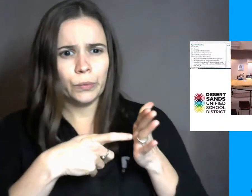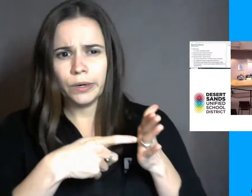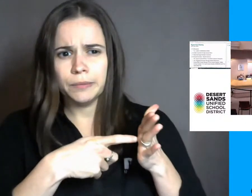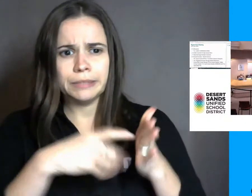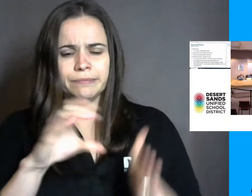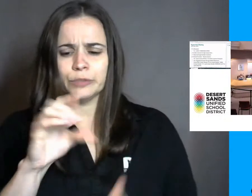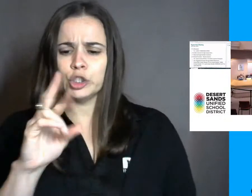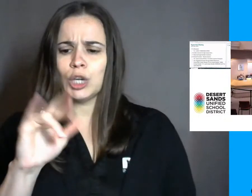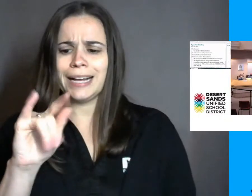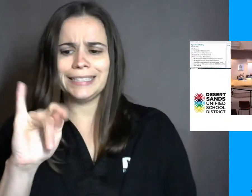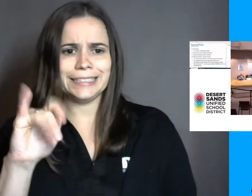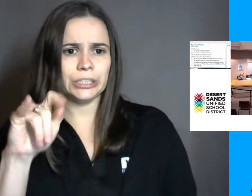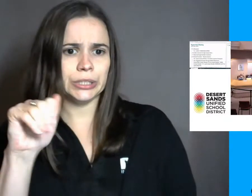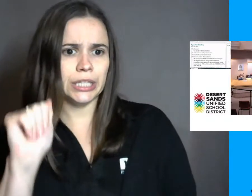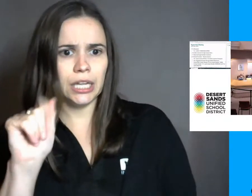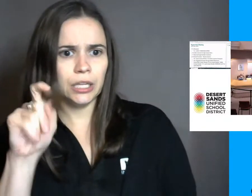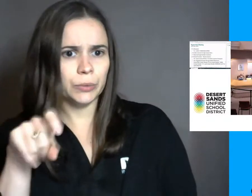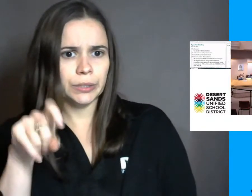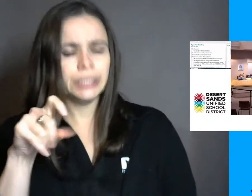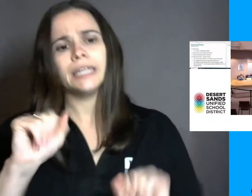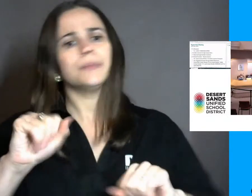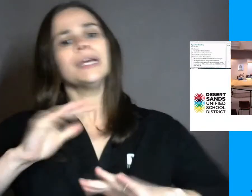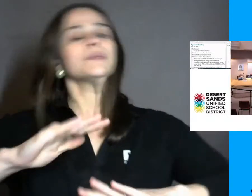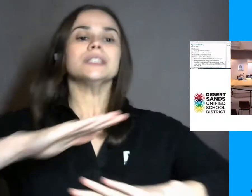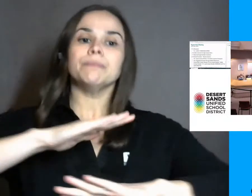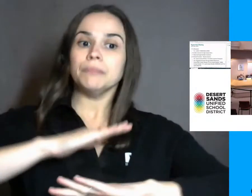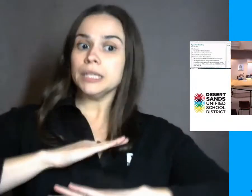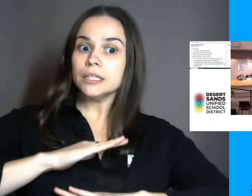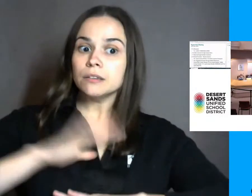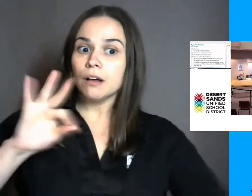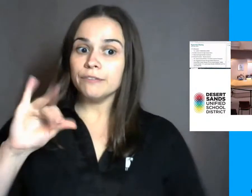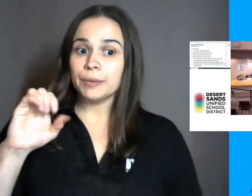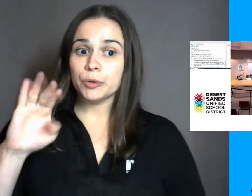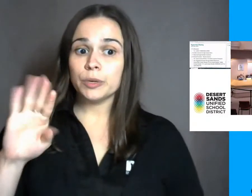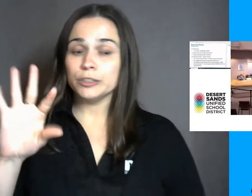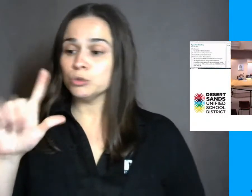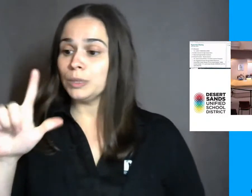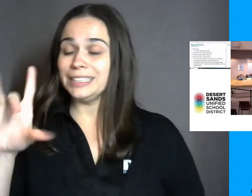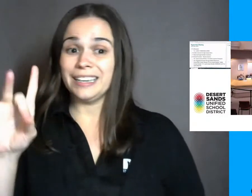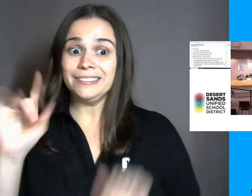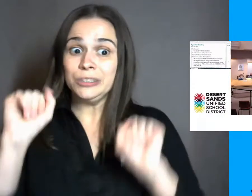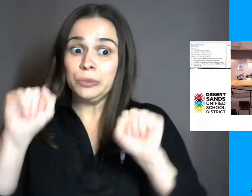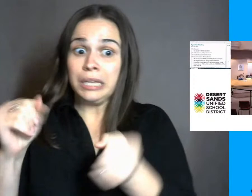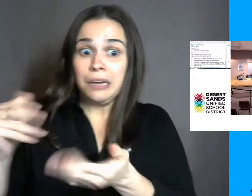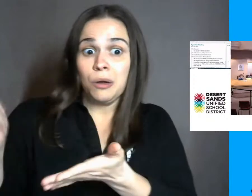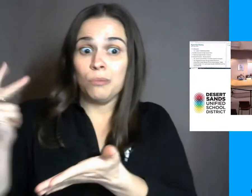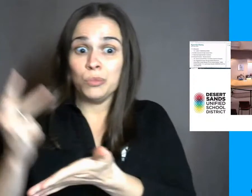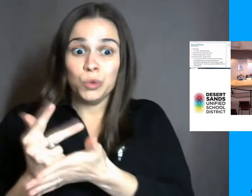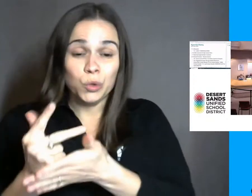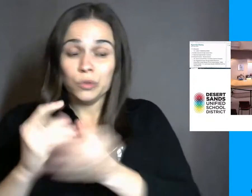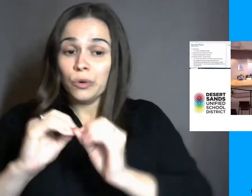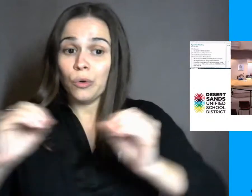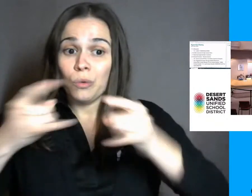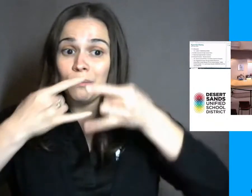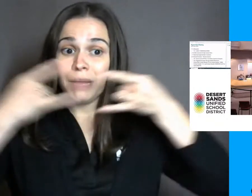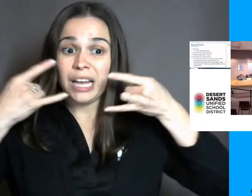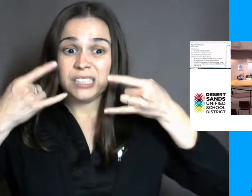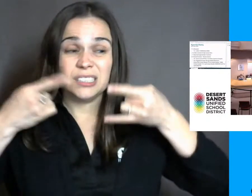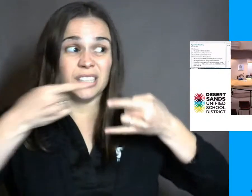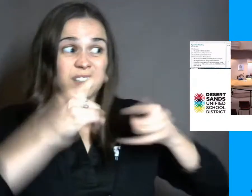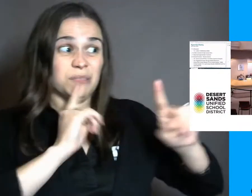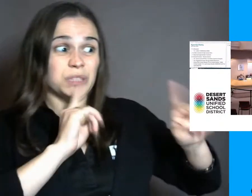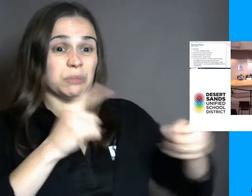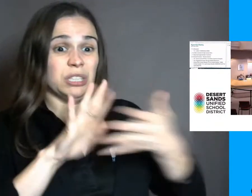to meet on the 28th in order to not have masks, he was very vague and said there's a